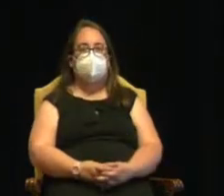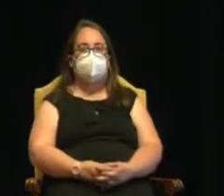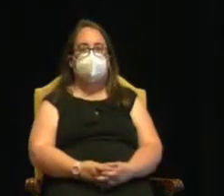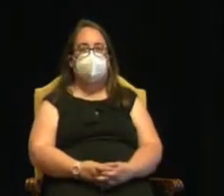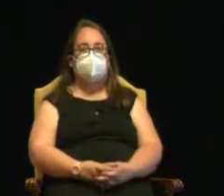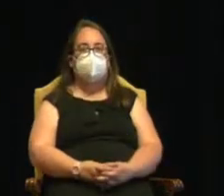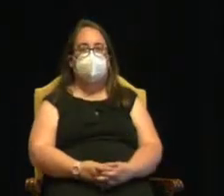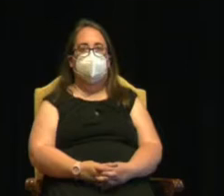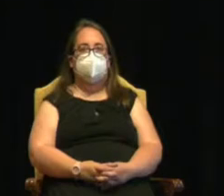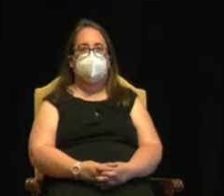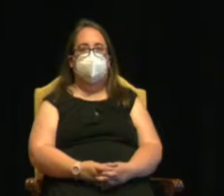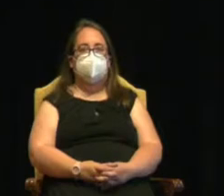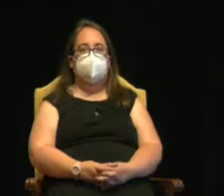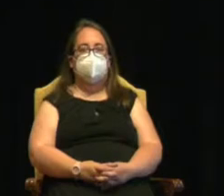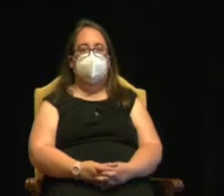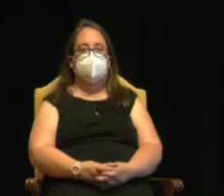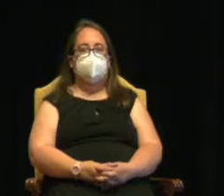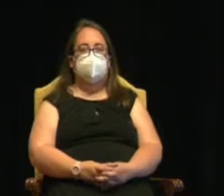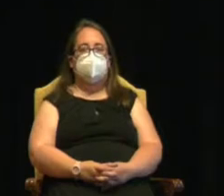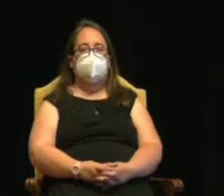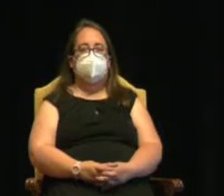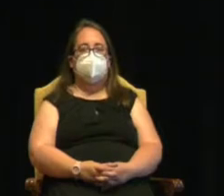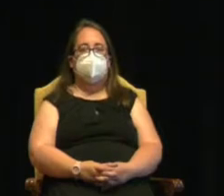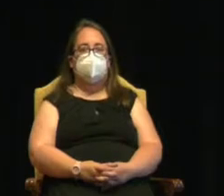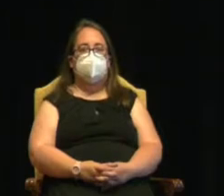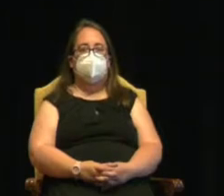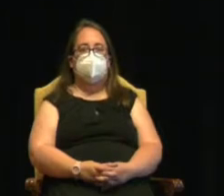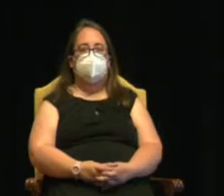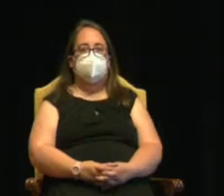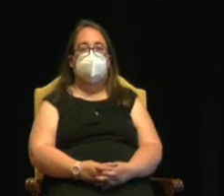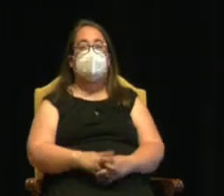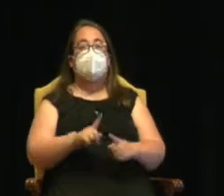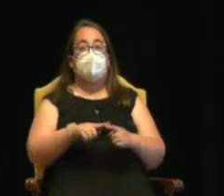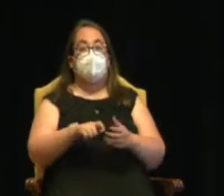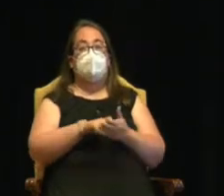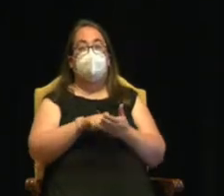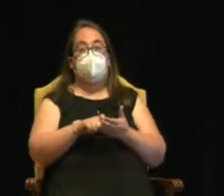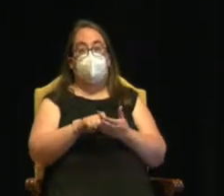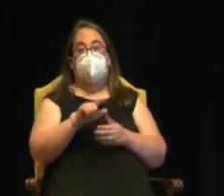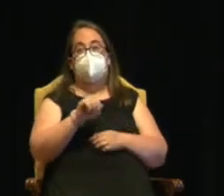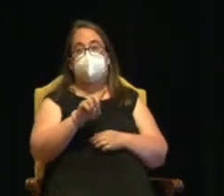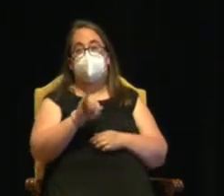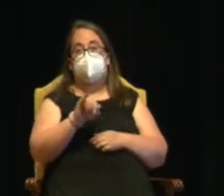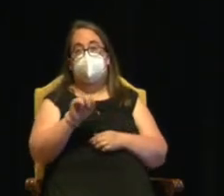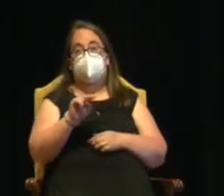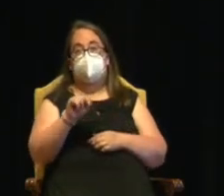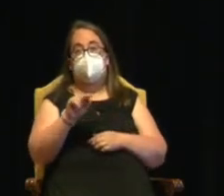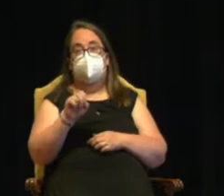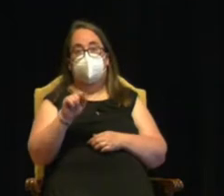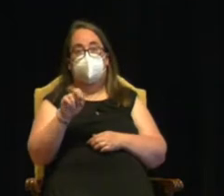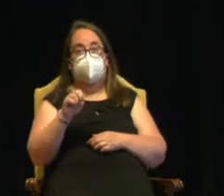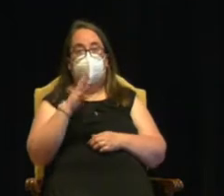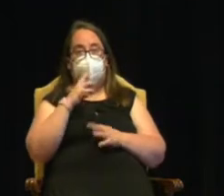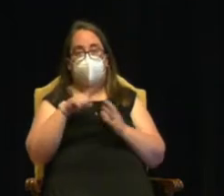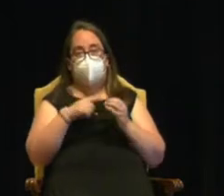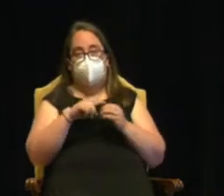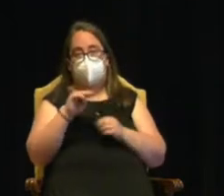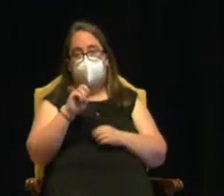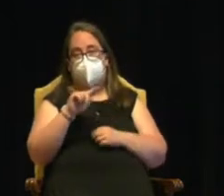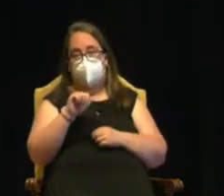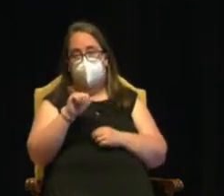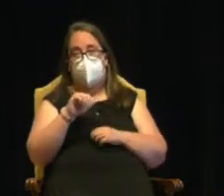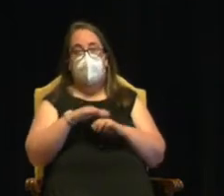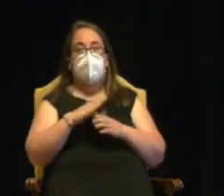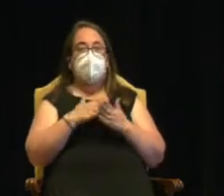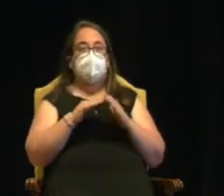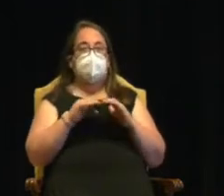What I was trying to get at when I wrote Lady in the Lake, and again, I talked about it being meta. On some